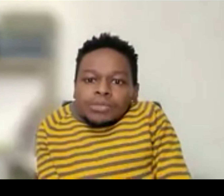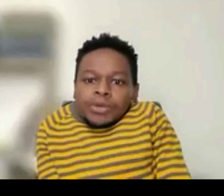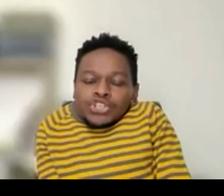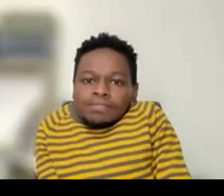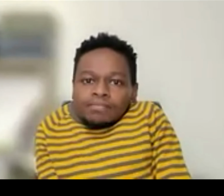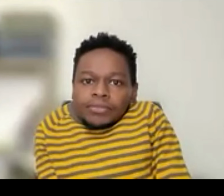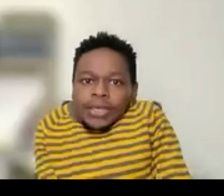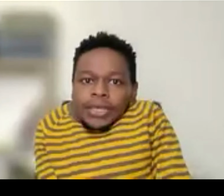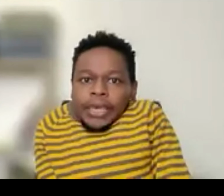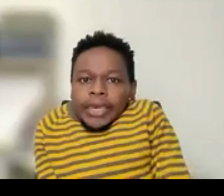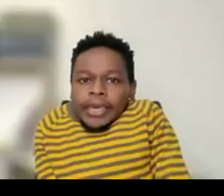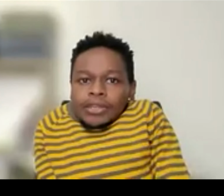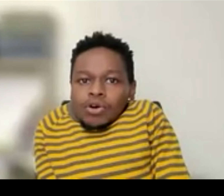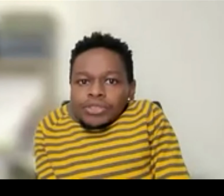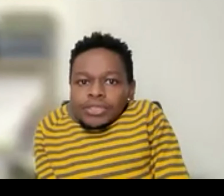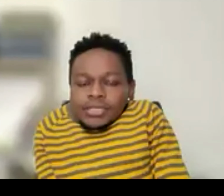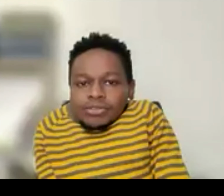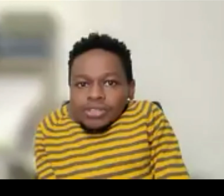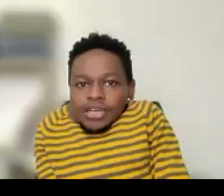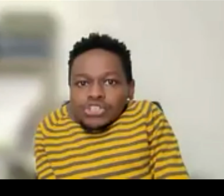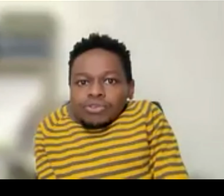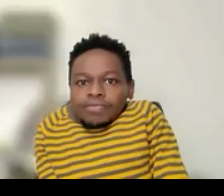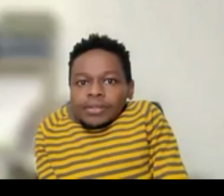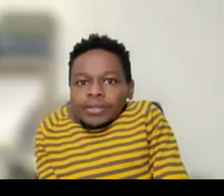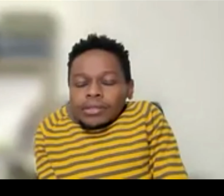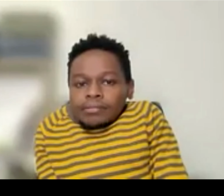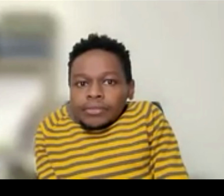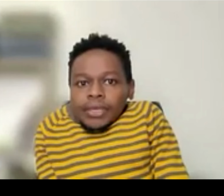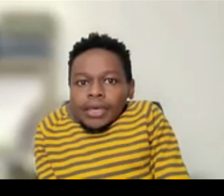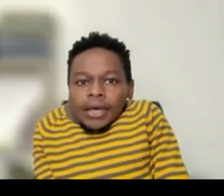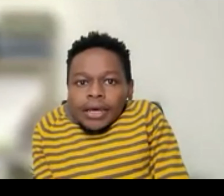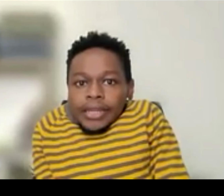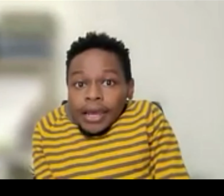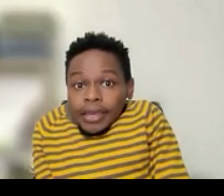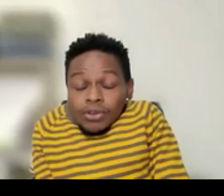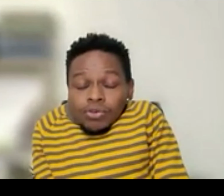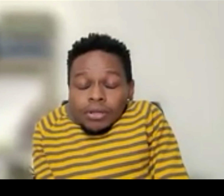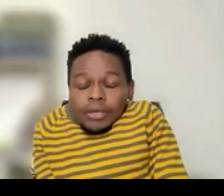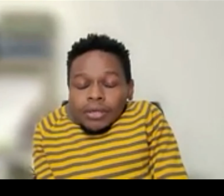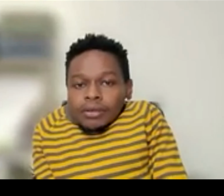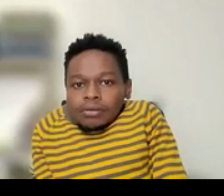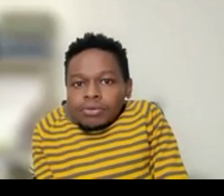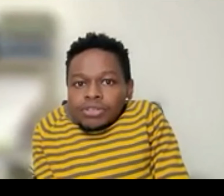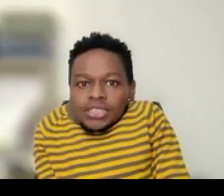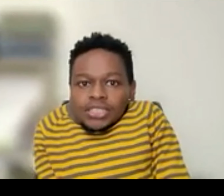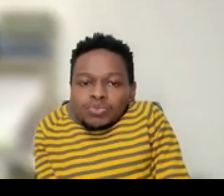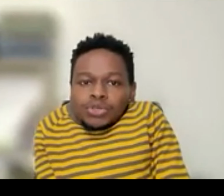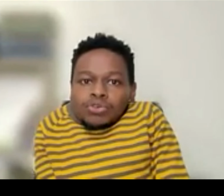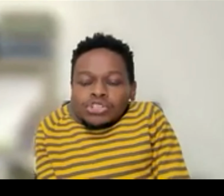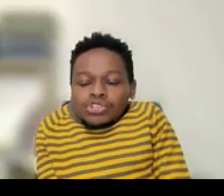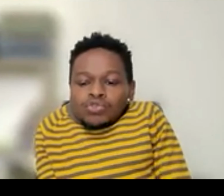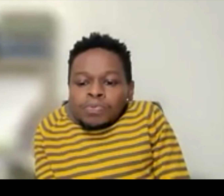participation. And all this is research driven and anchored on research that we continue to